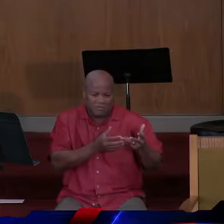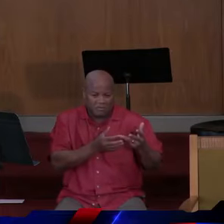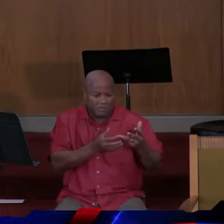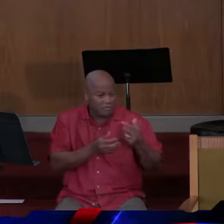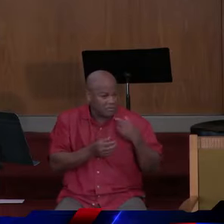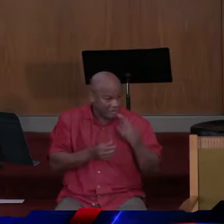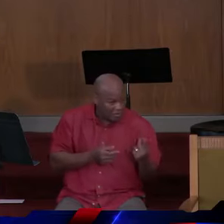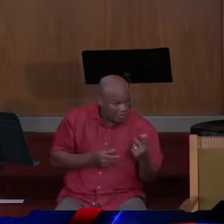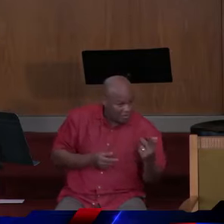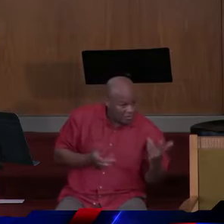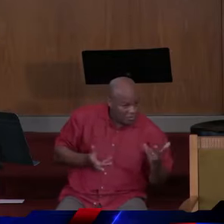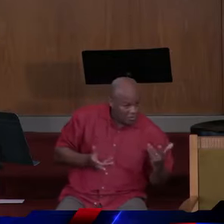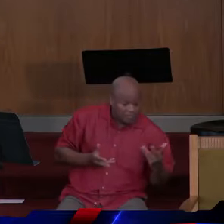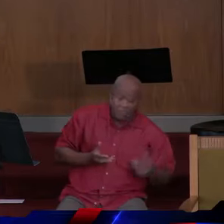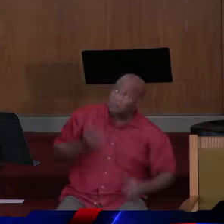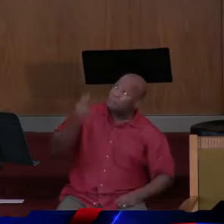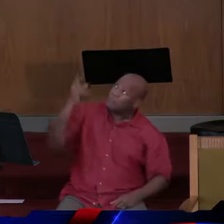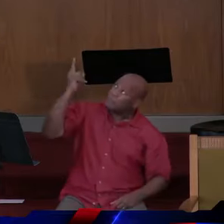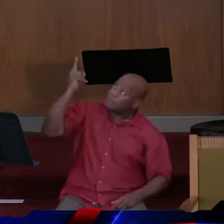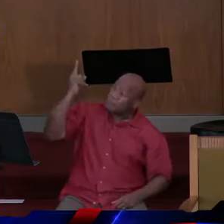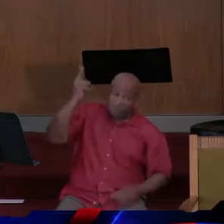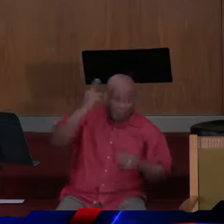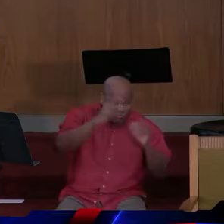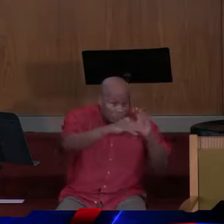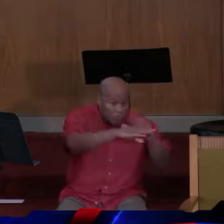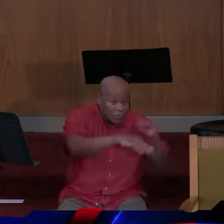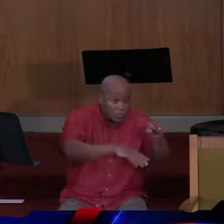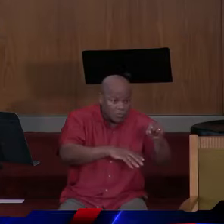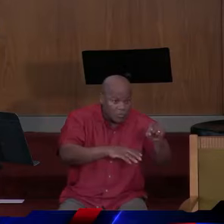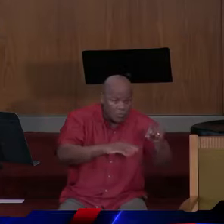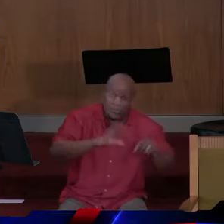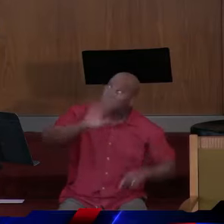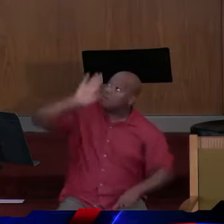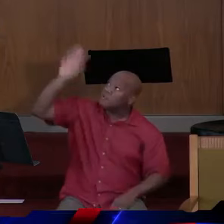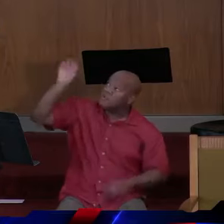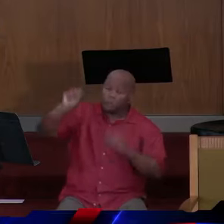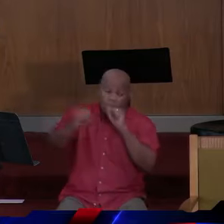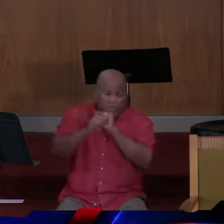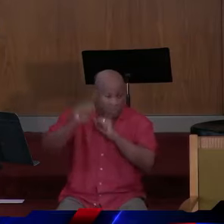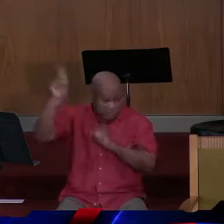you, He's going to call you to His work.